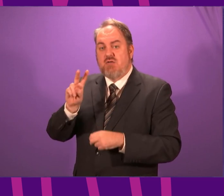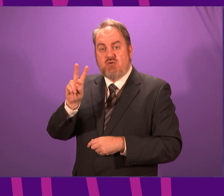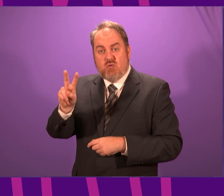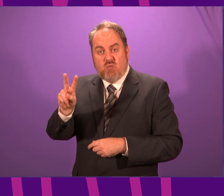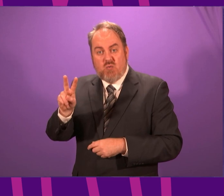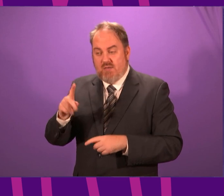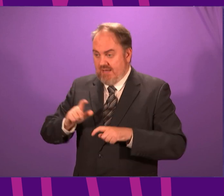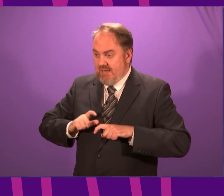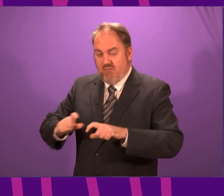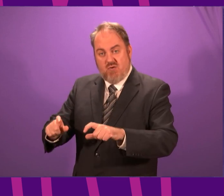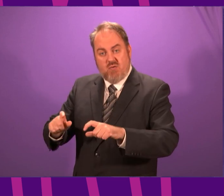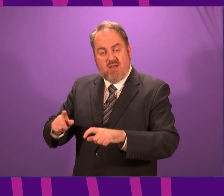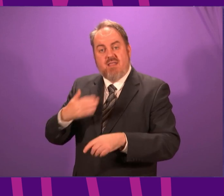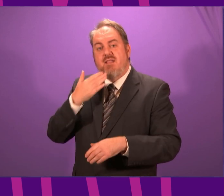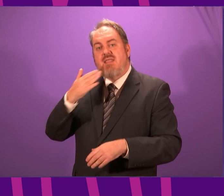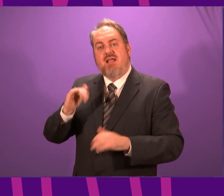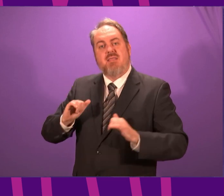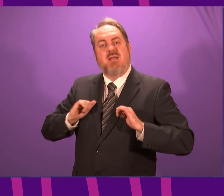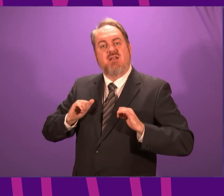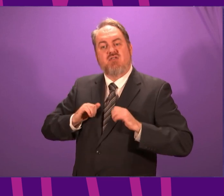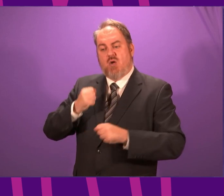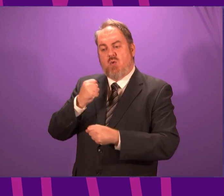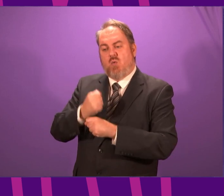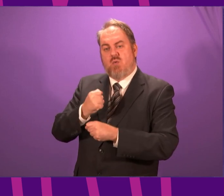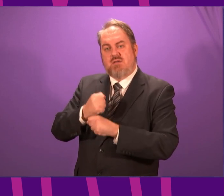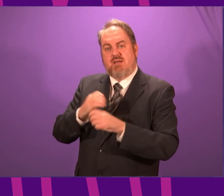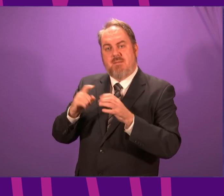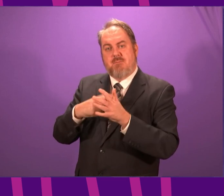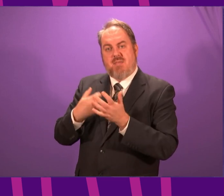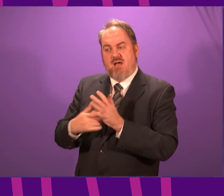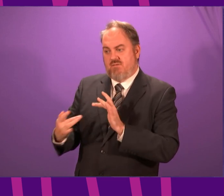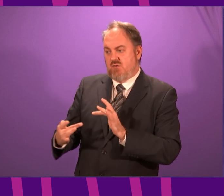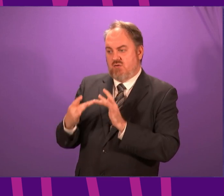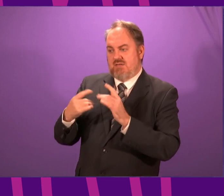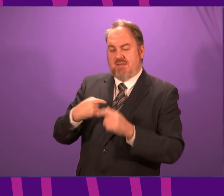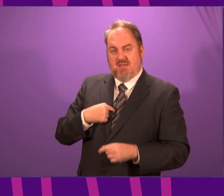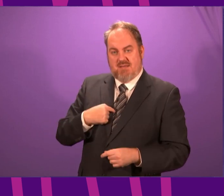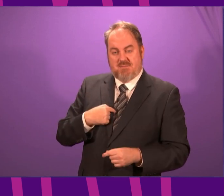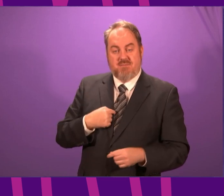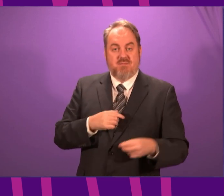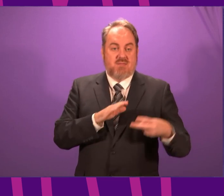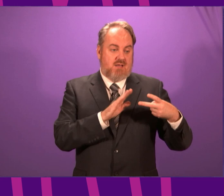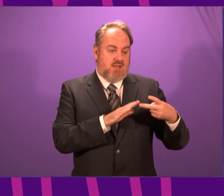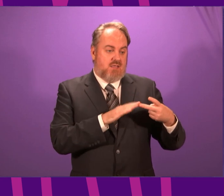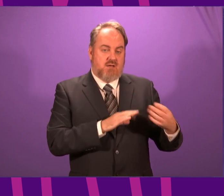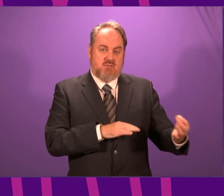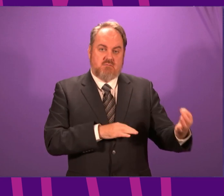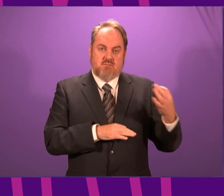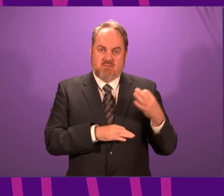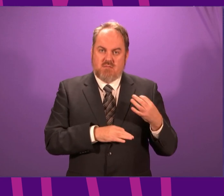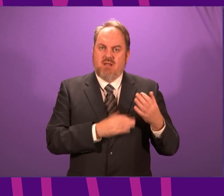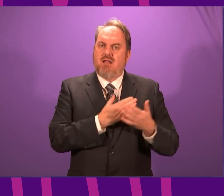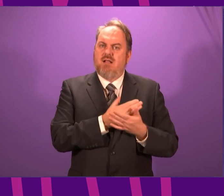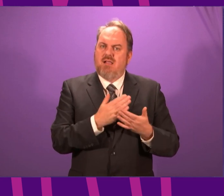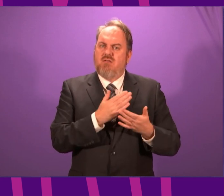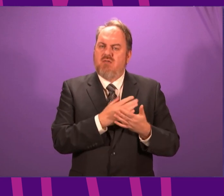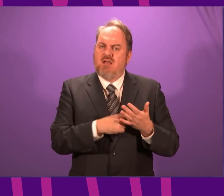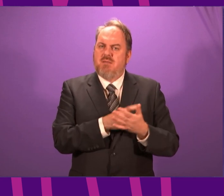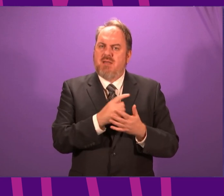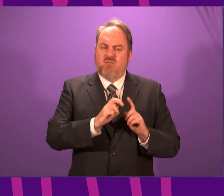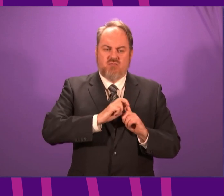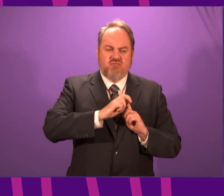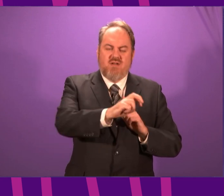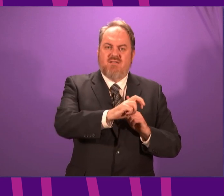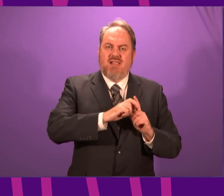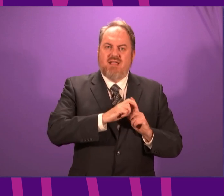manager, Gordon Barr, again for getting in touch. Similarly, following some queries, I was happy to hear there is clarity around travel when there are shared